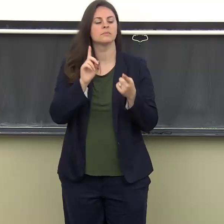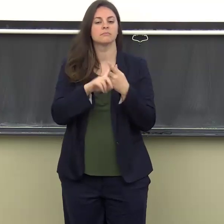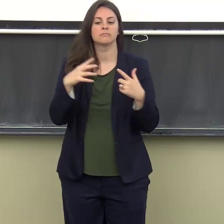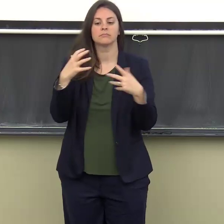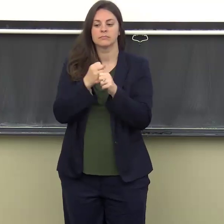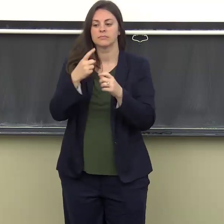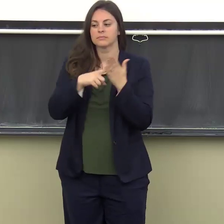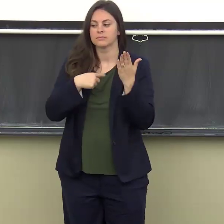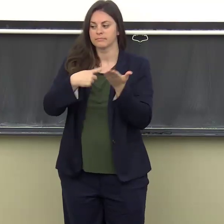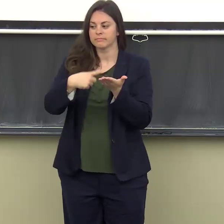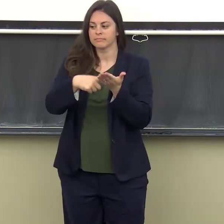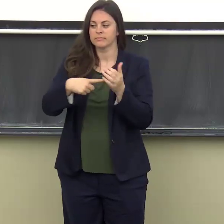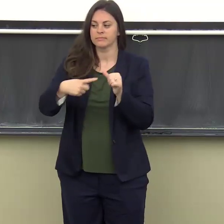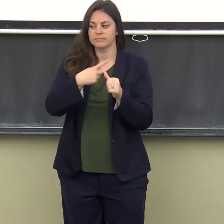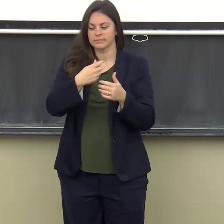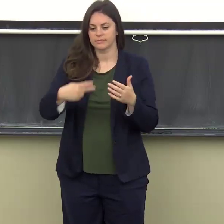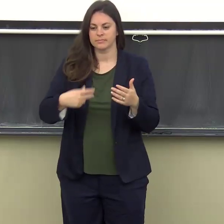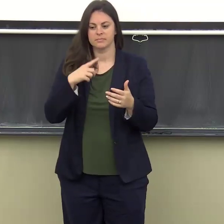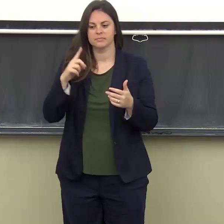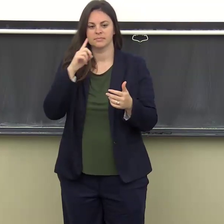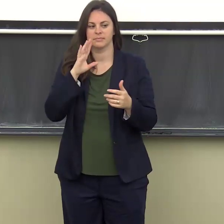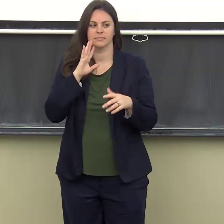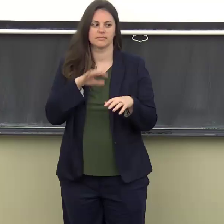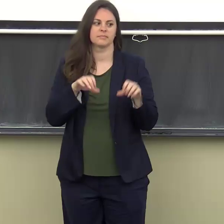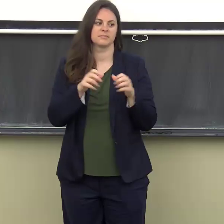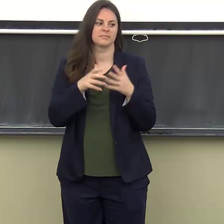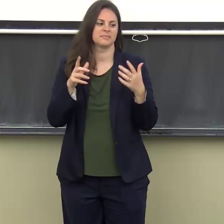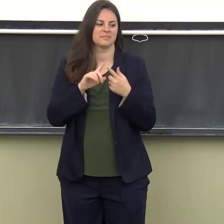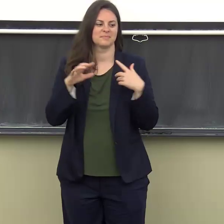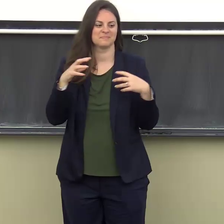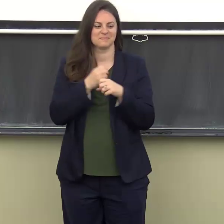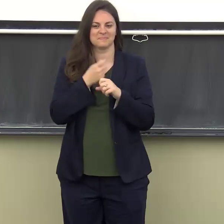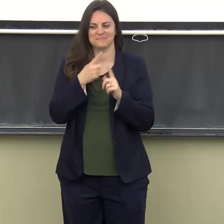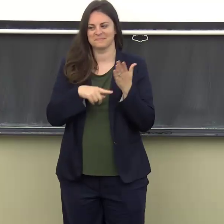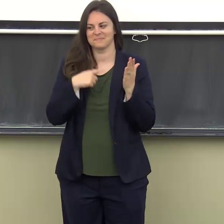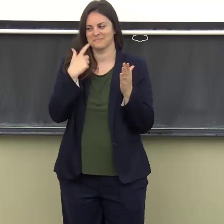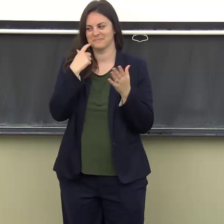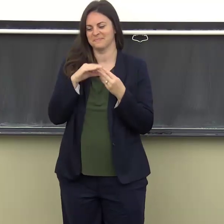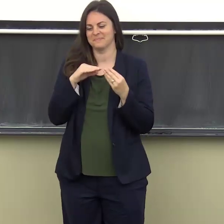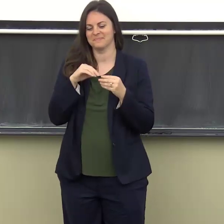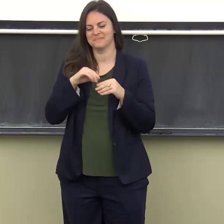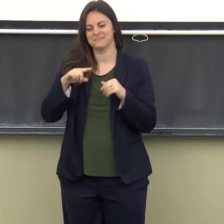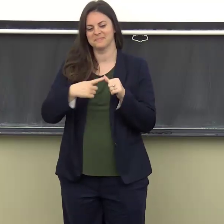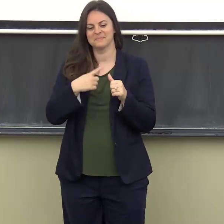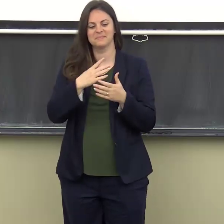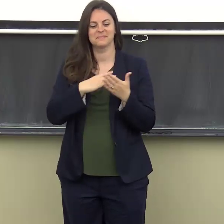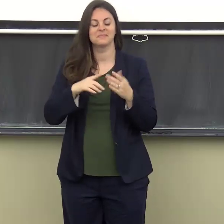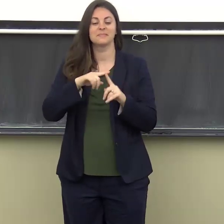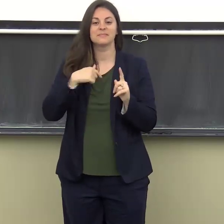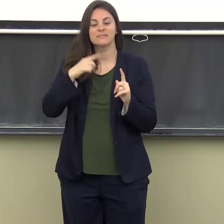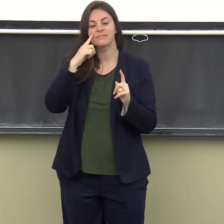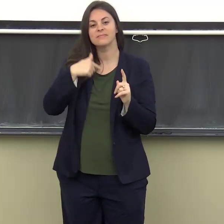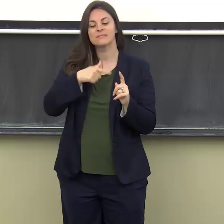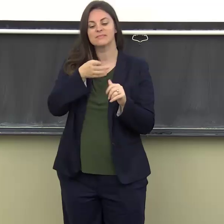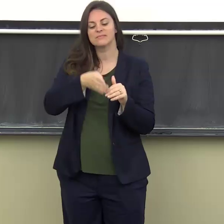about in the first half, actually, it would take a lot to recap what we talked about in the first half. But I think we ended